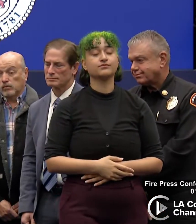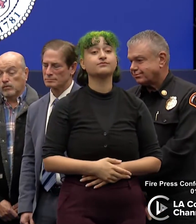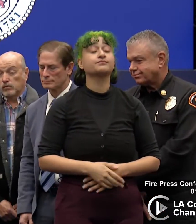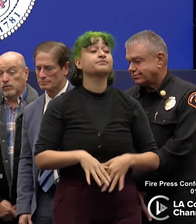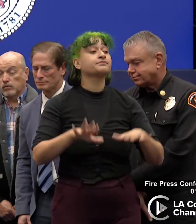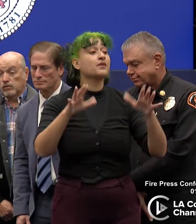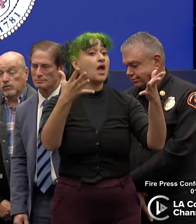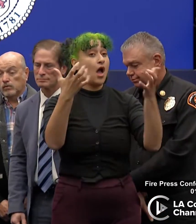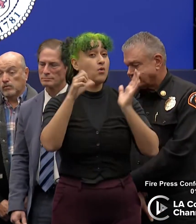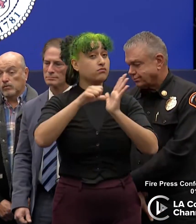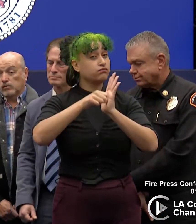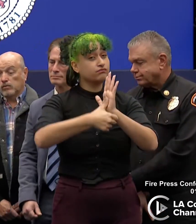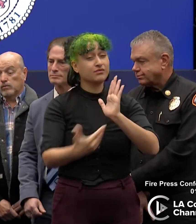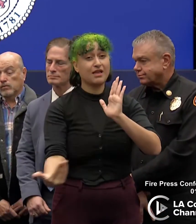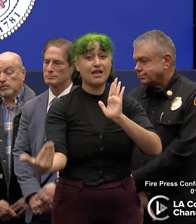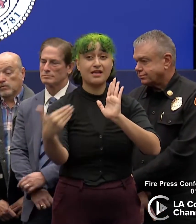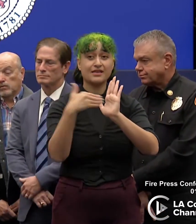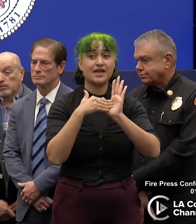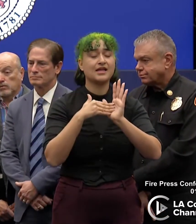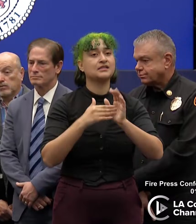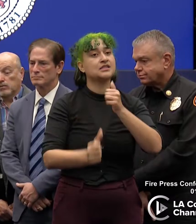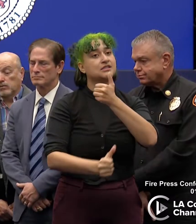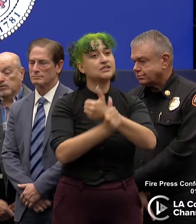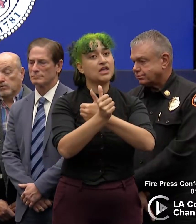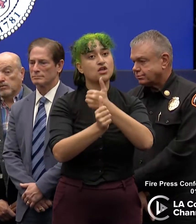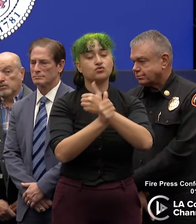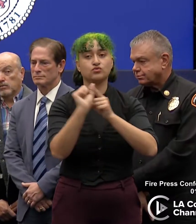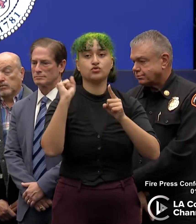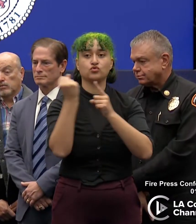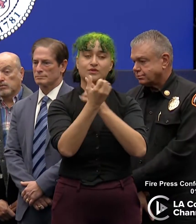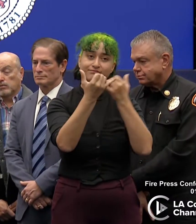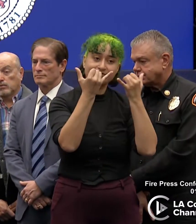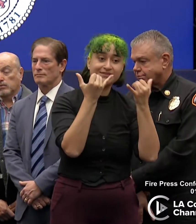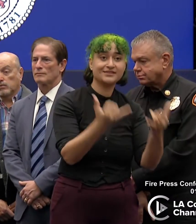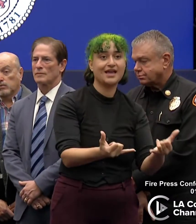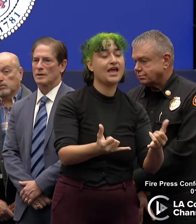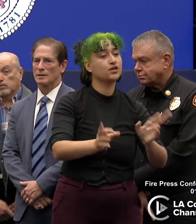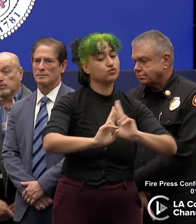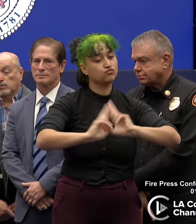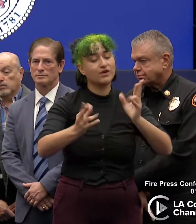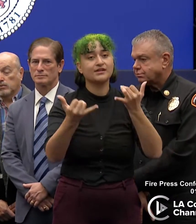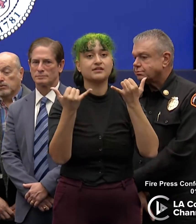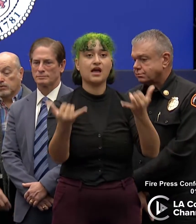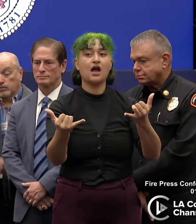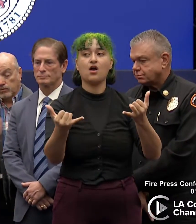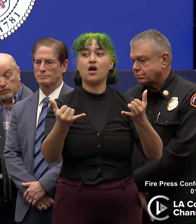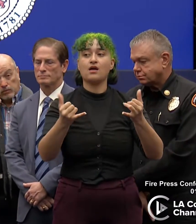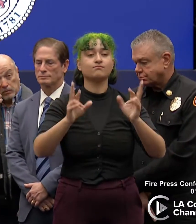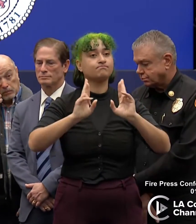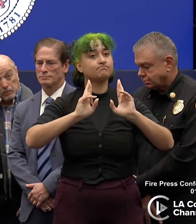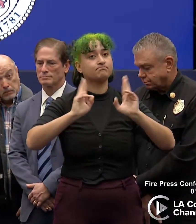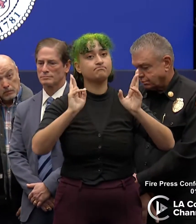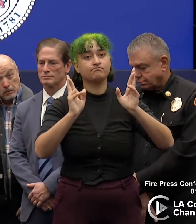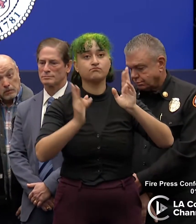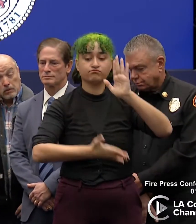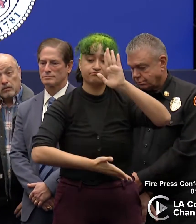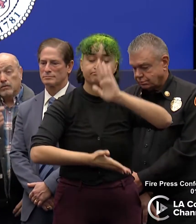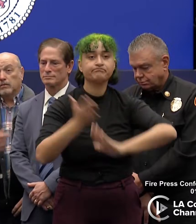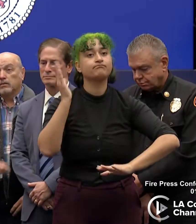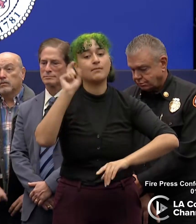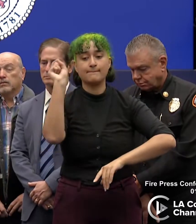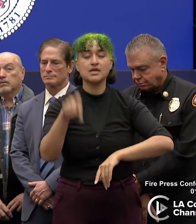I want to reiterate the particularly dangerous situation today. Get ready now and be prepared to leave.